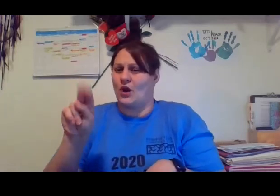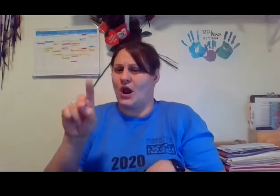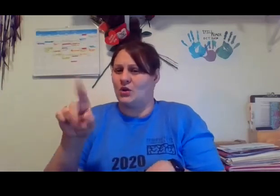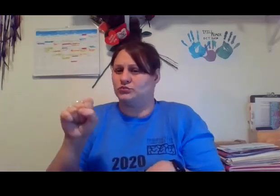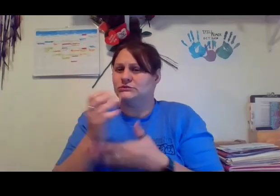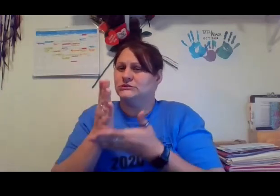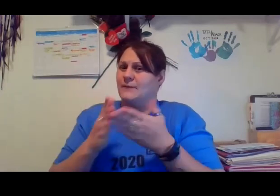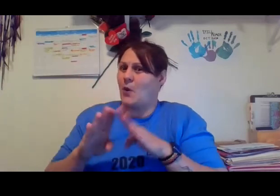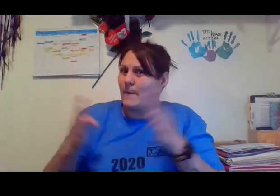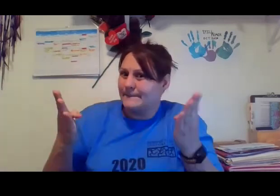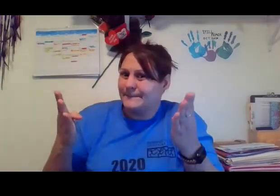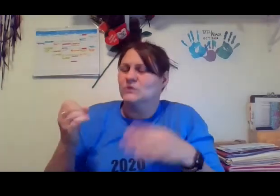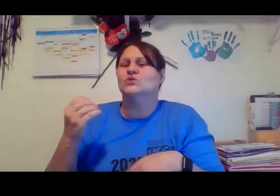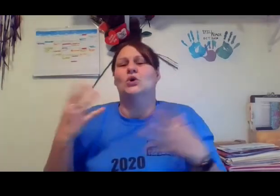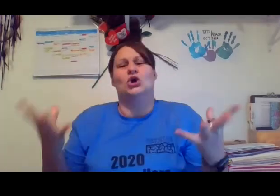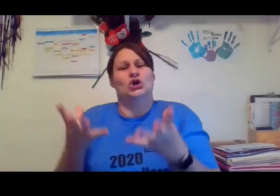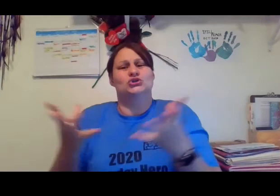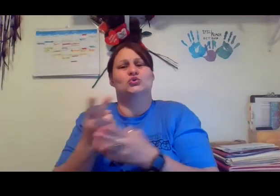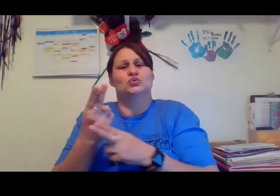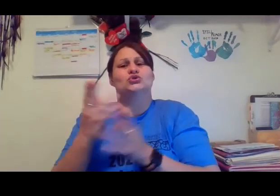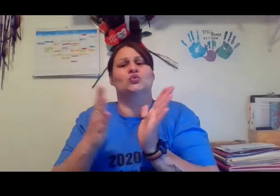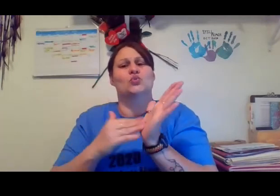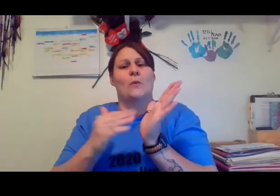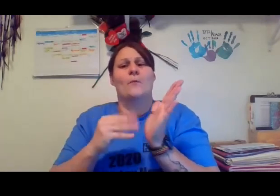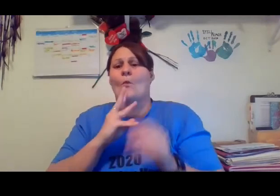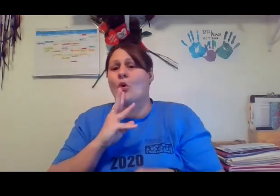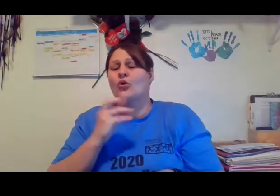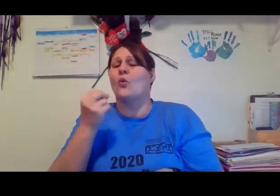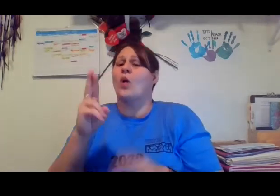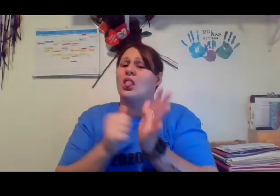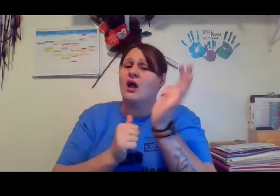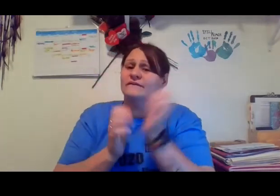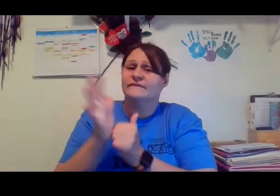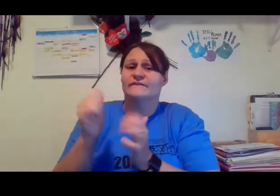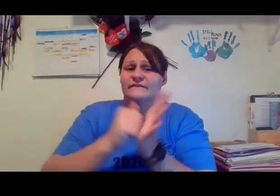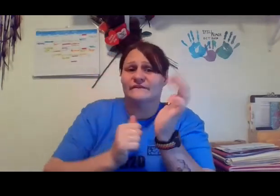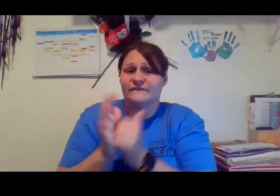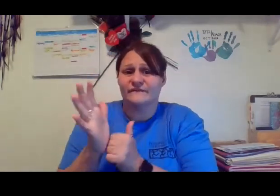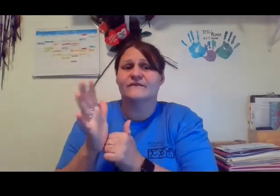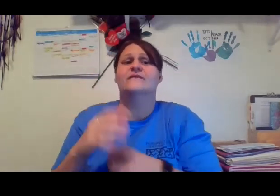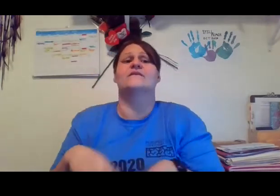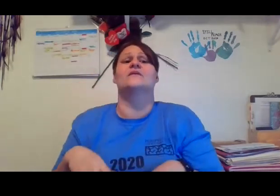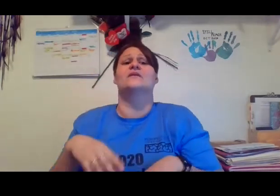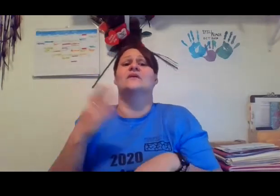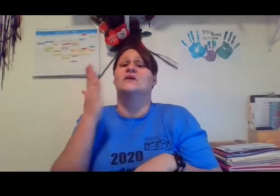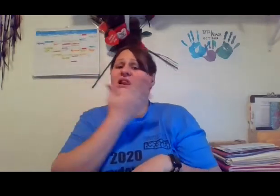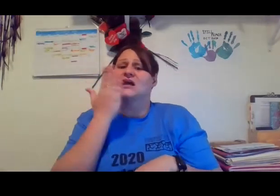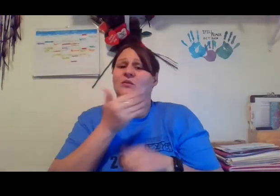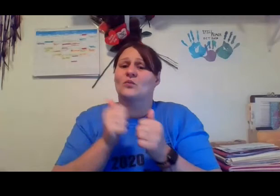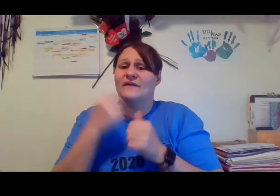some wounds on his hands. So, and they're open wounds. So please do not use hand sanitizer on him. With